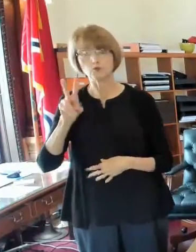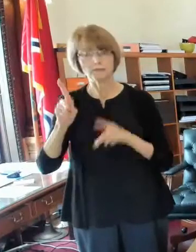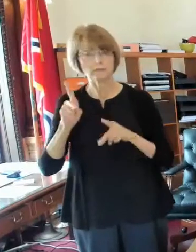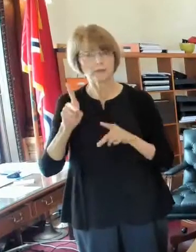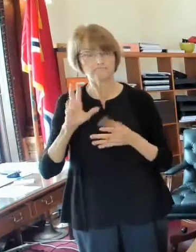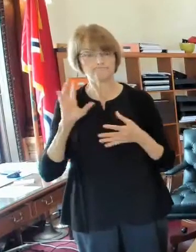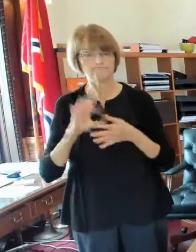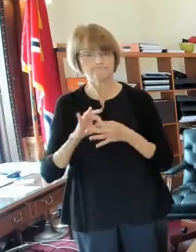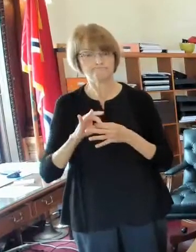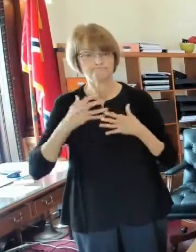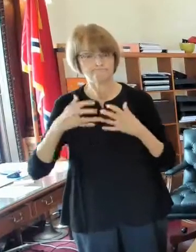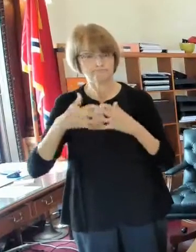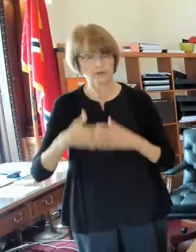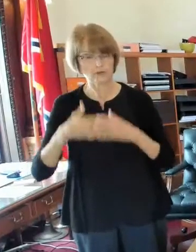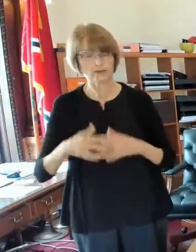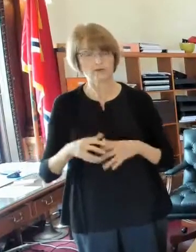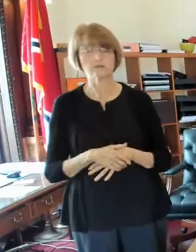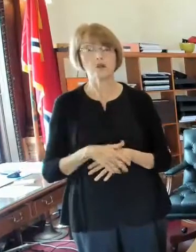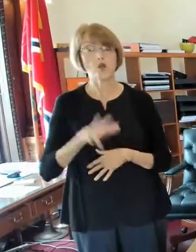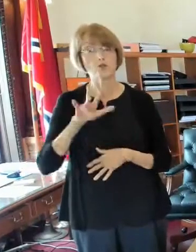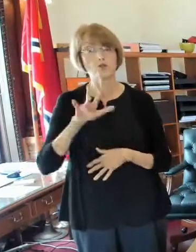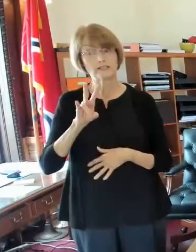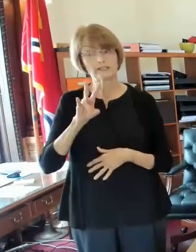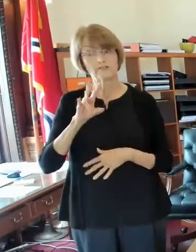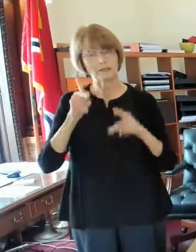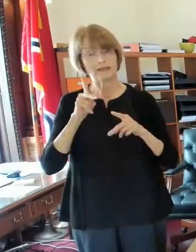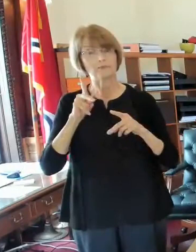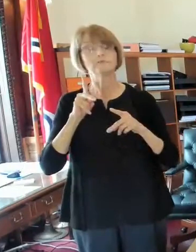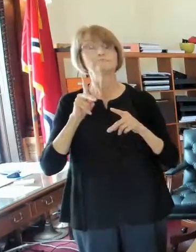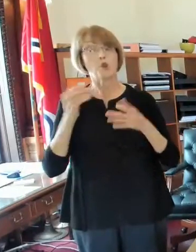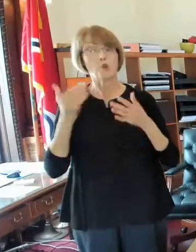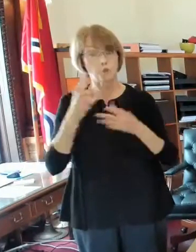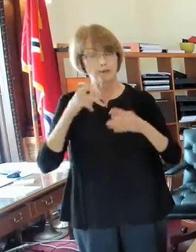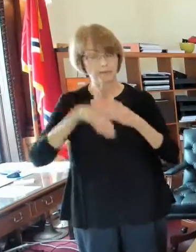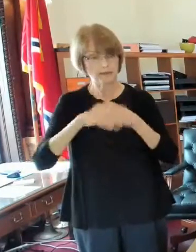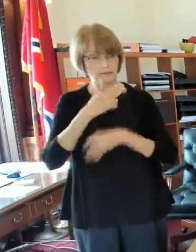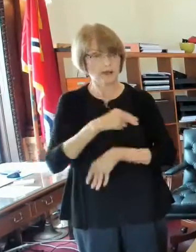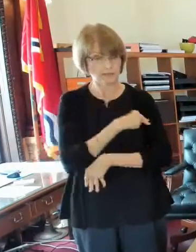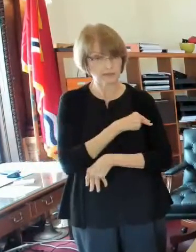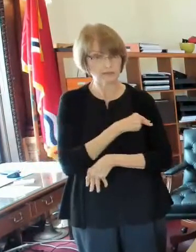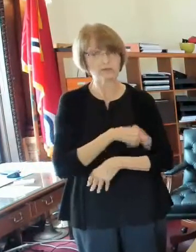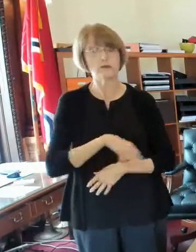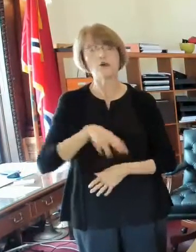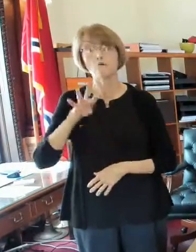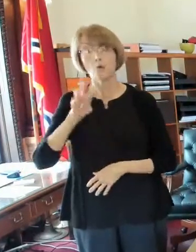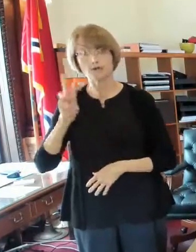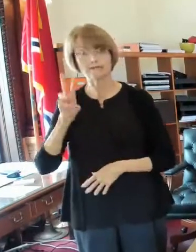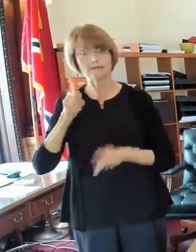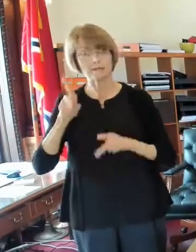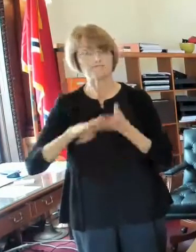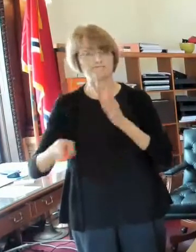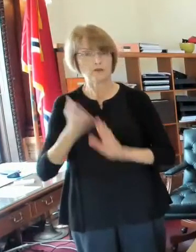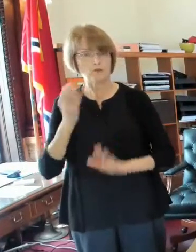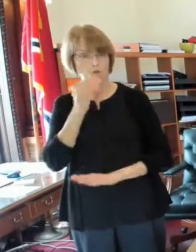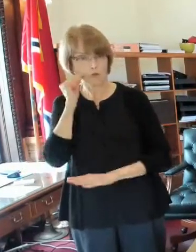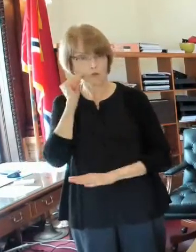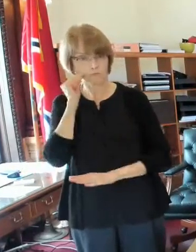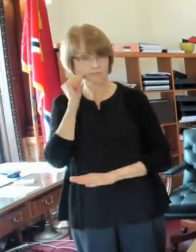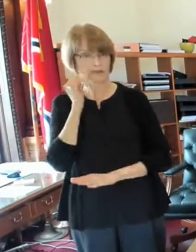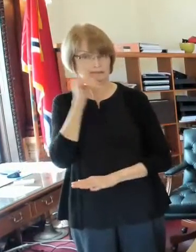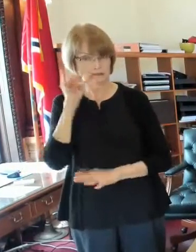ventilators. 37 people were admitted to the hospital, and 46 were discharged. So these